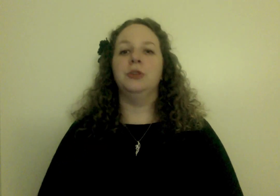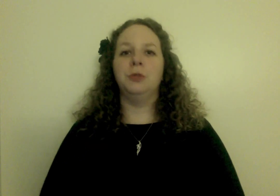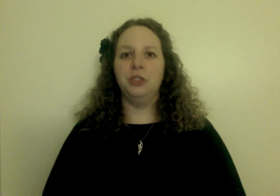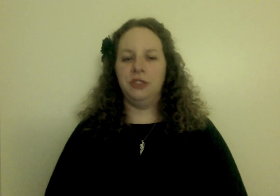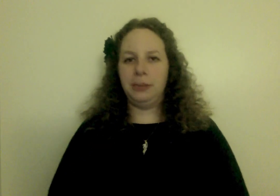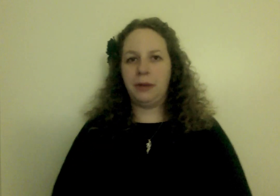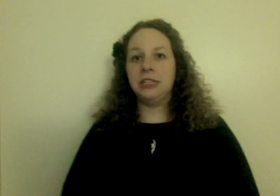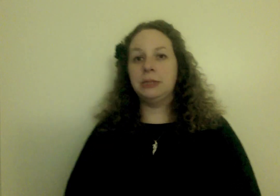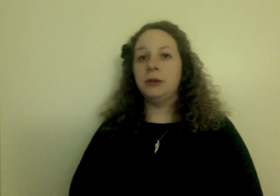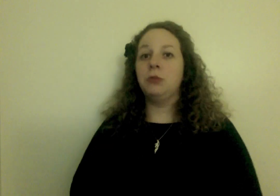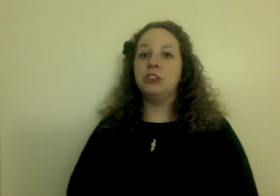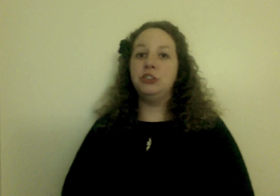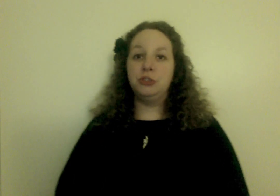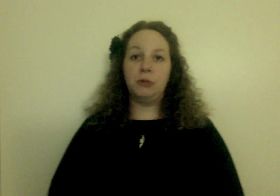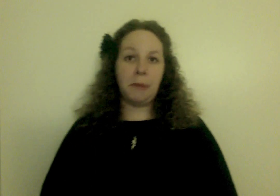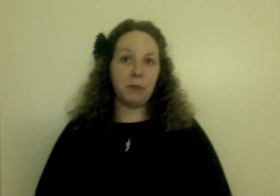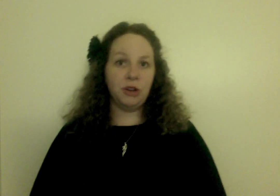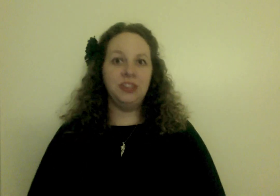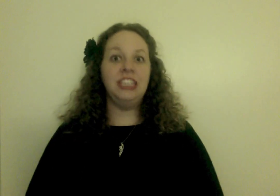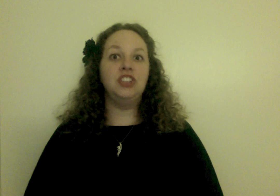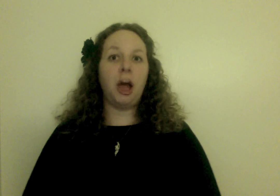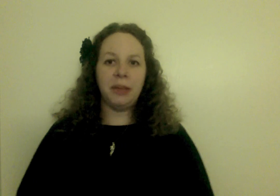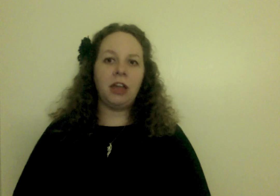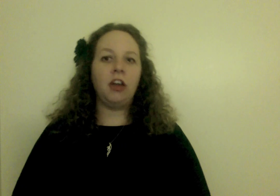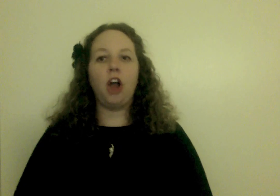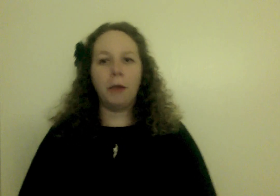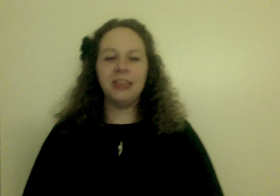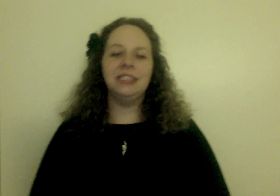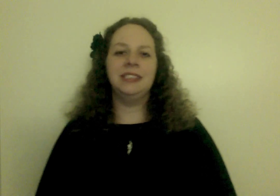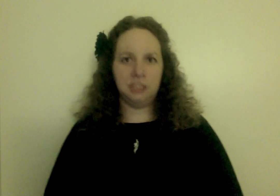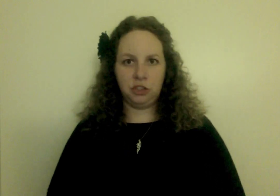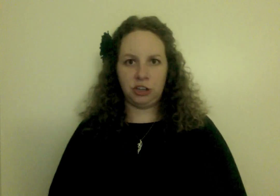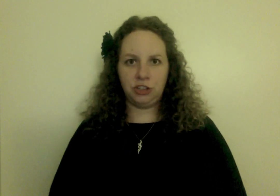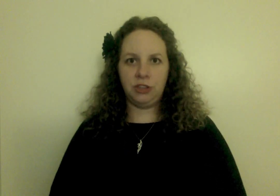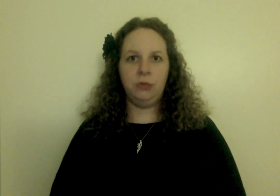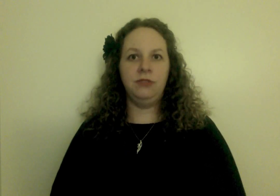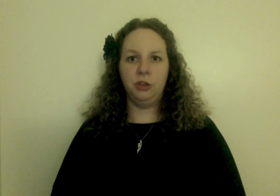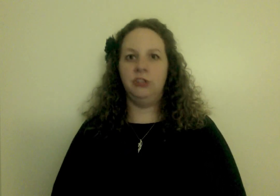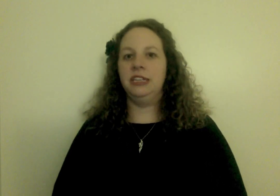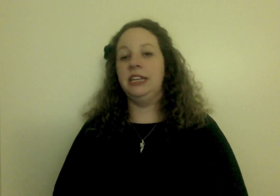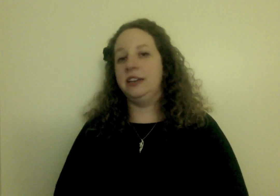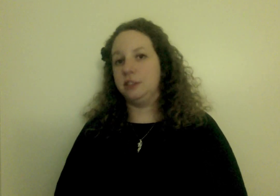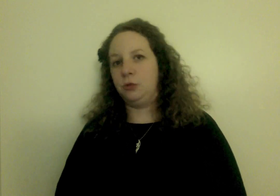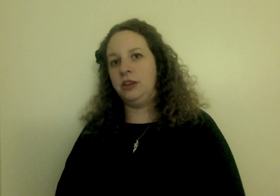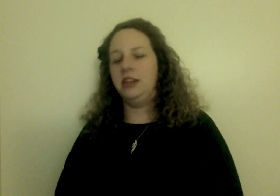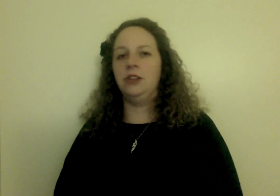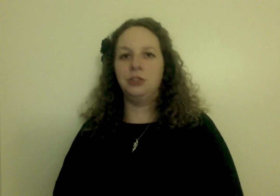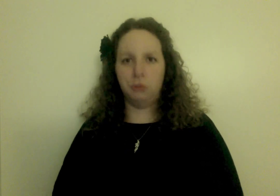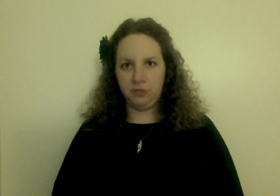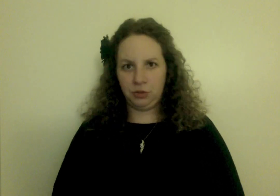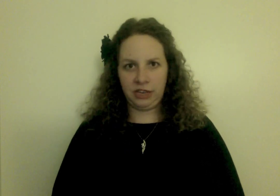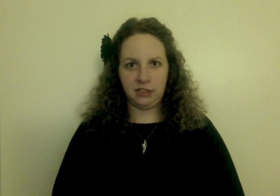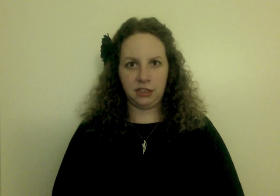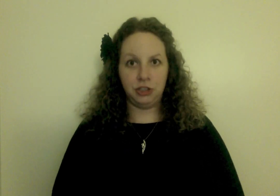So I you to think about this, but I want you to remember the topic comment sentence structure that we've learned in ASL 1 and also reviewed in ASL 2.